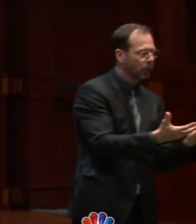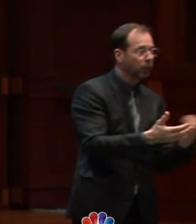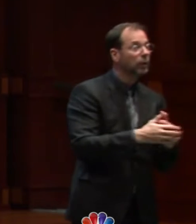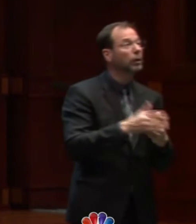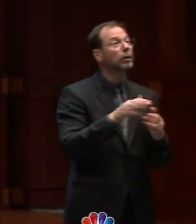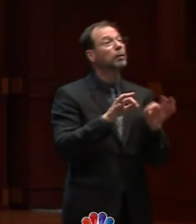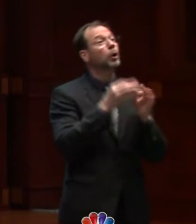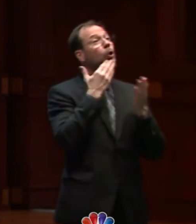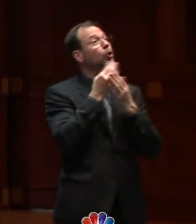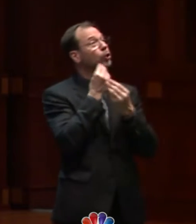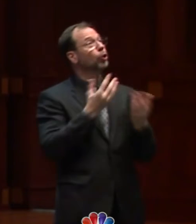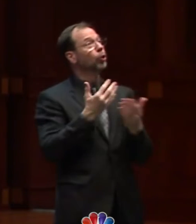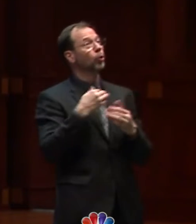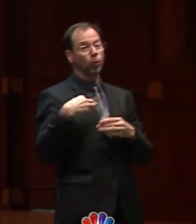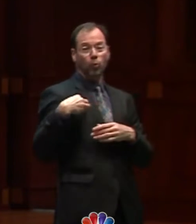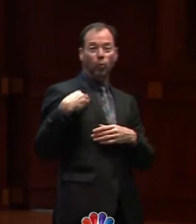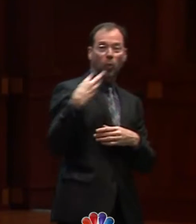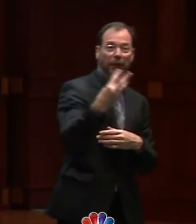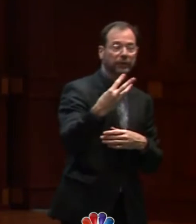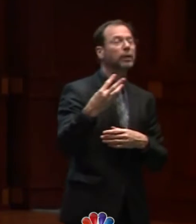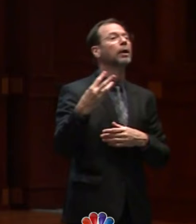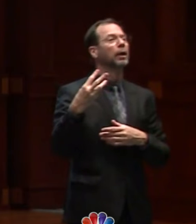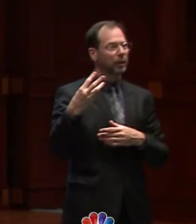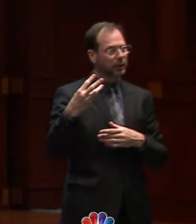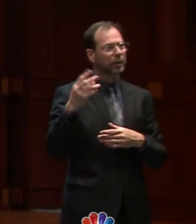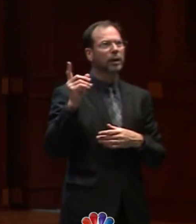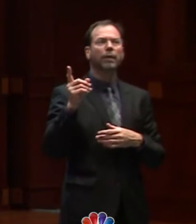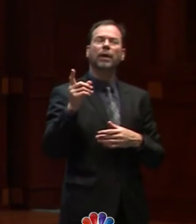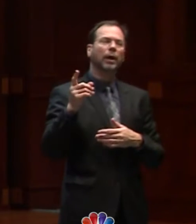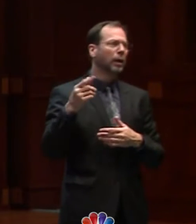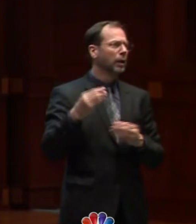is the good news is Washington responded